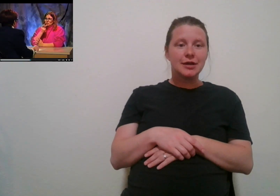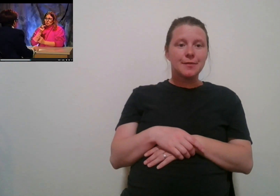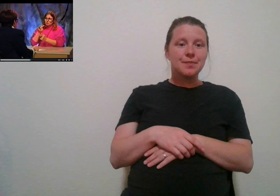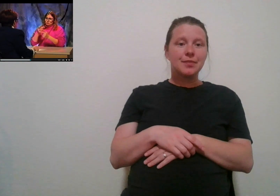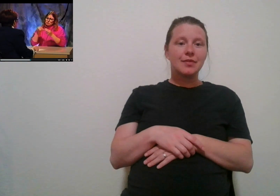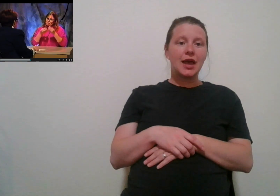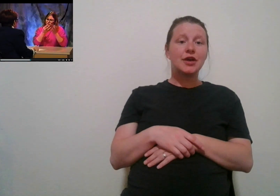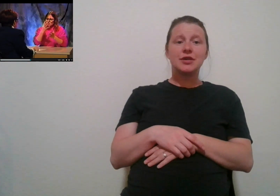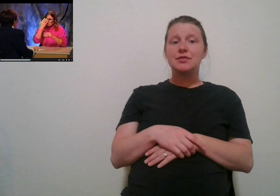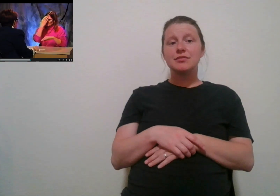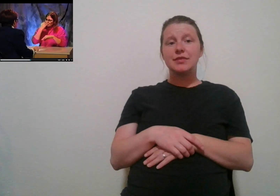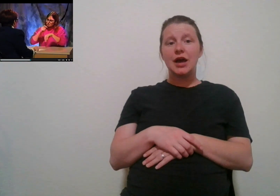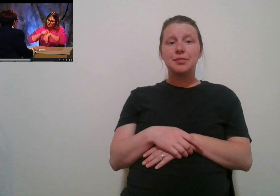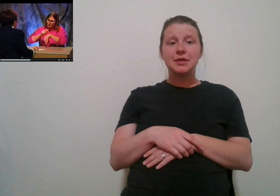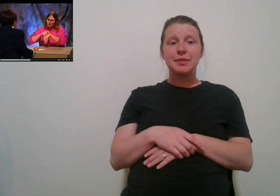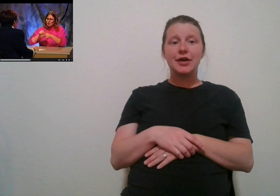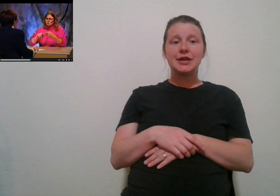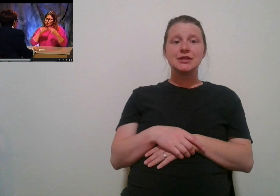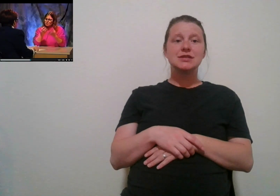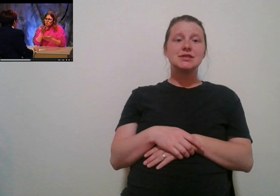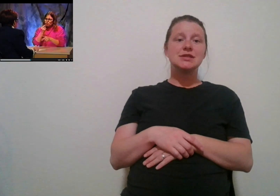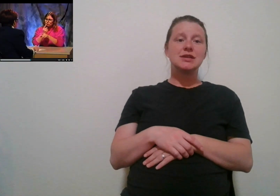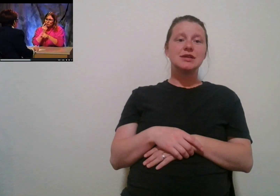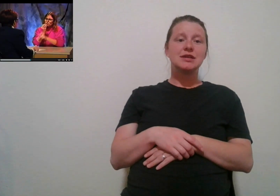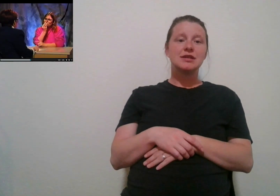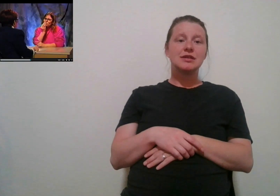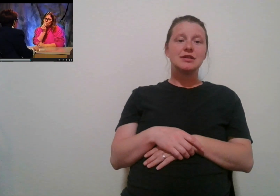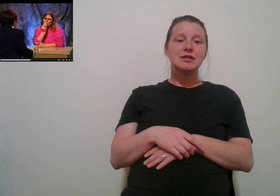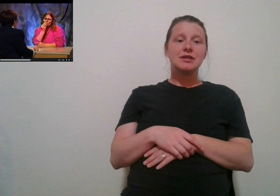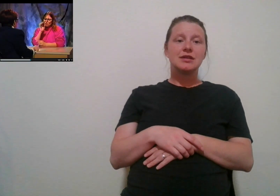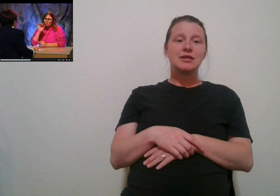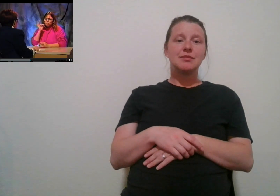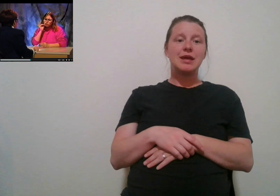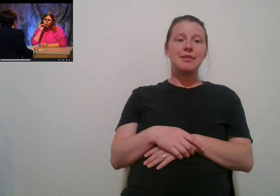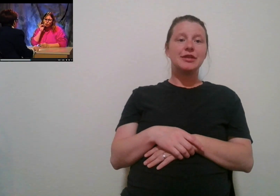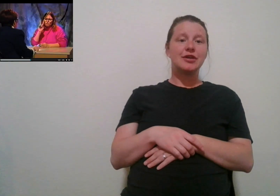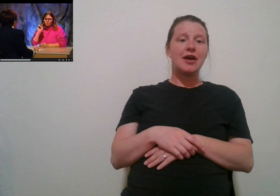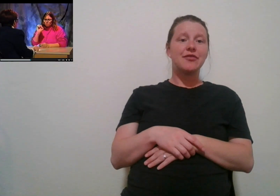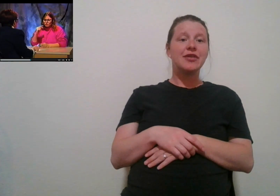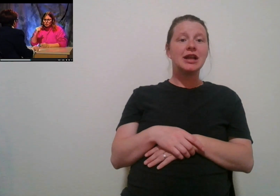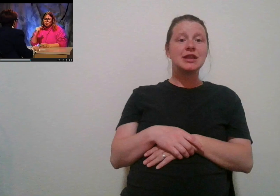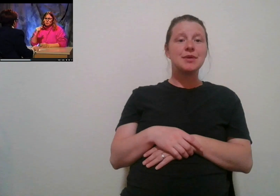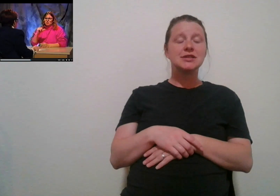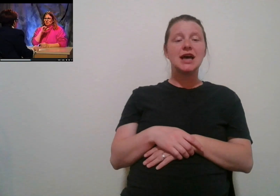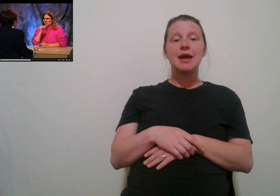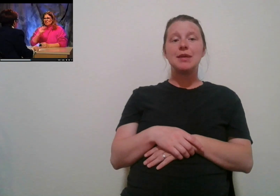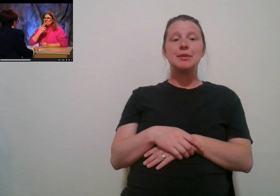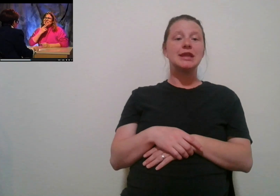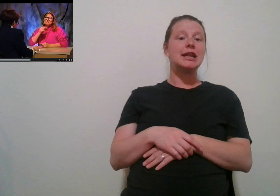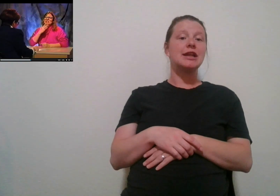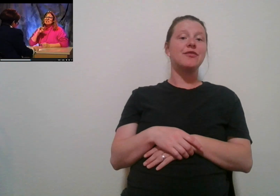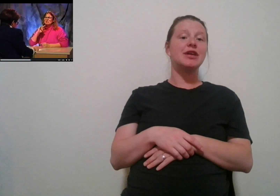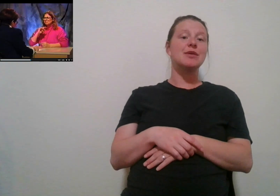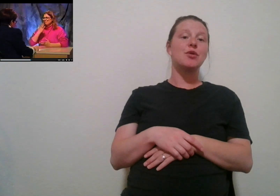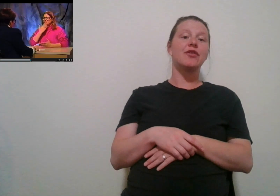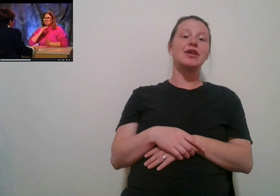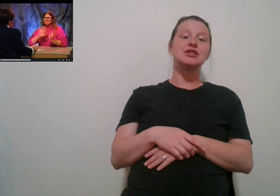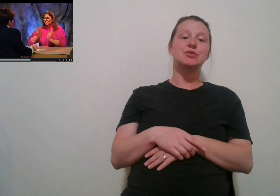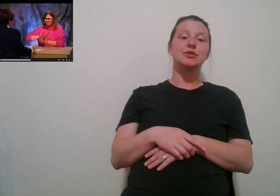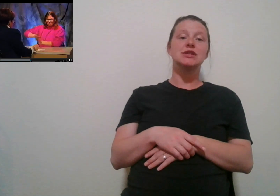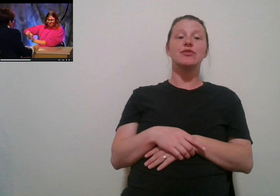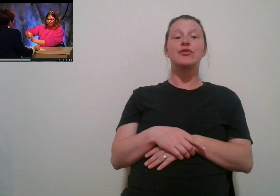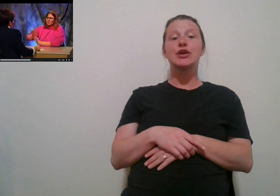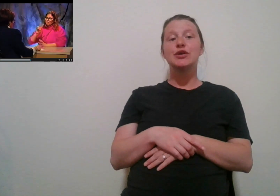know. I could help the parents. Maybe they're not feeding them on time. Maybe they need to feed them